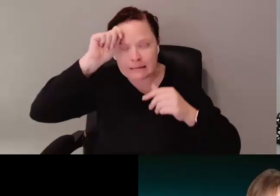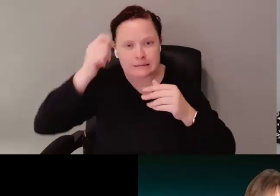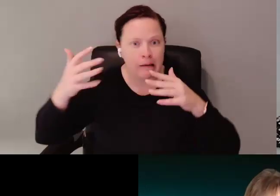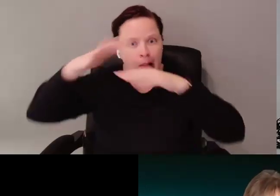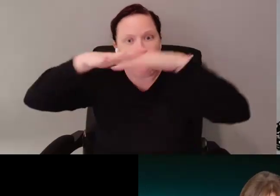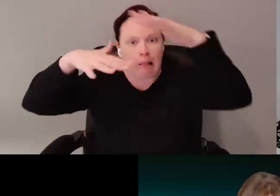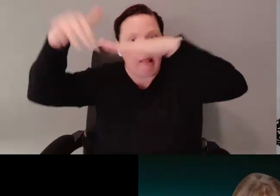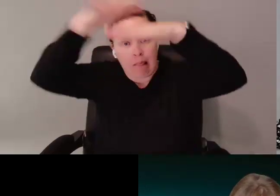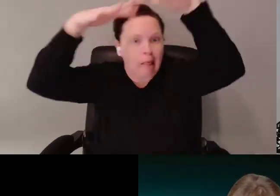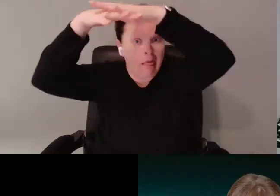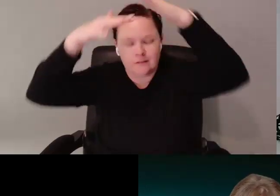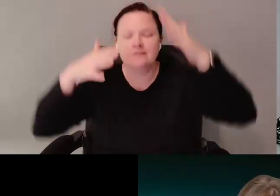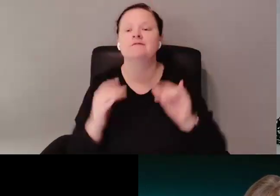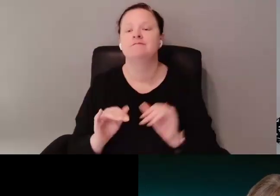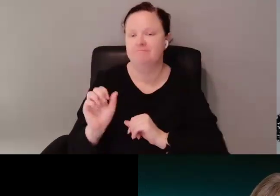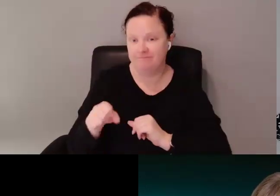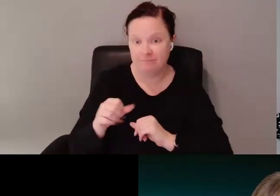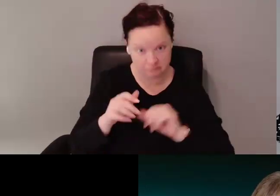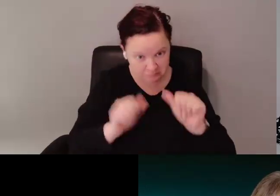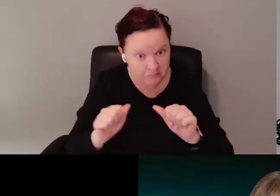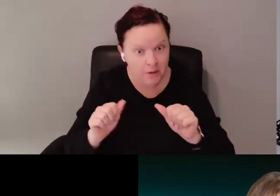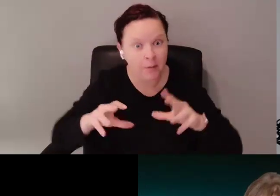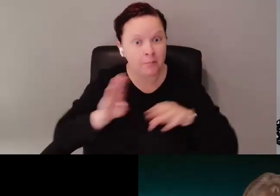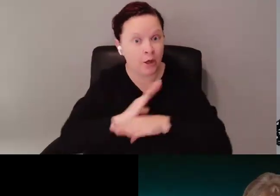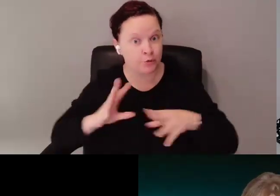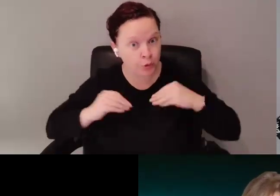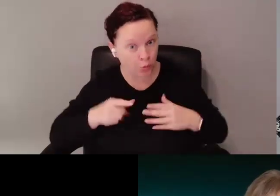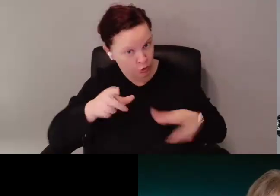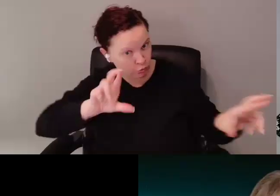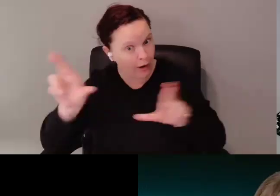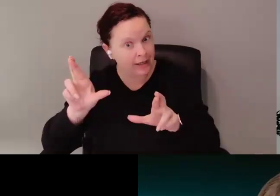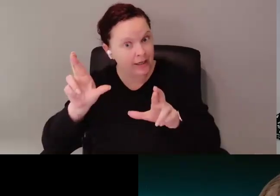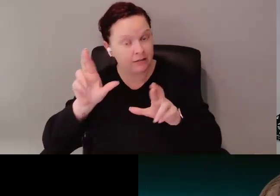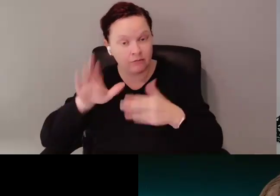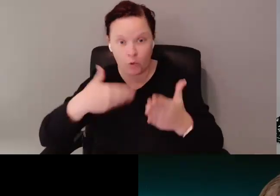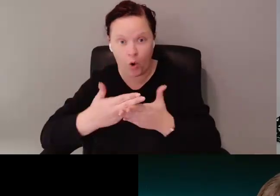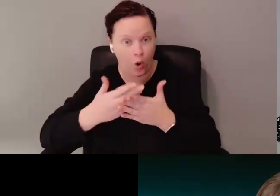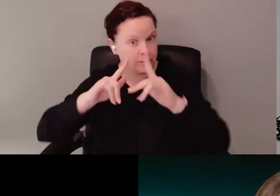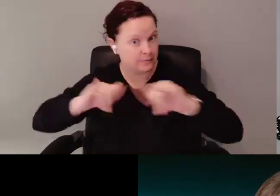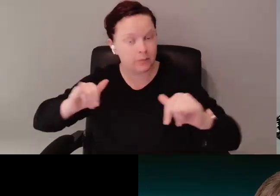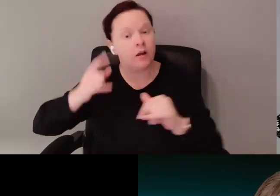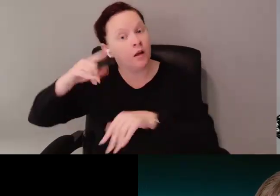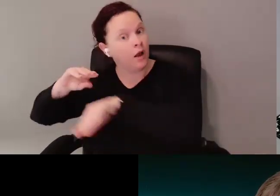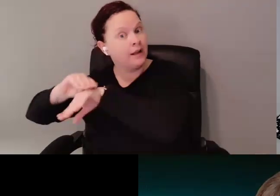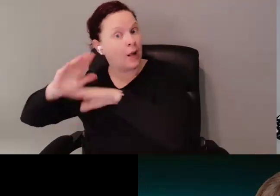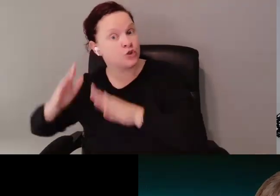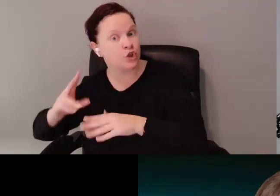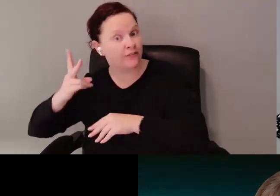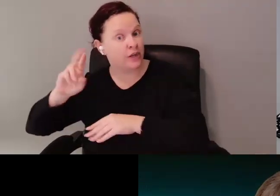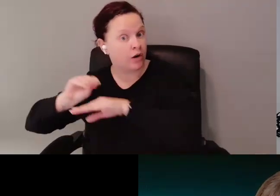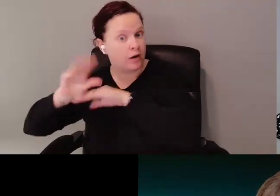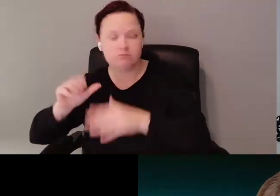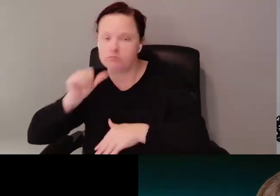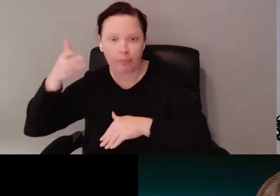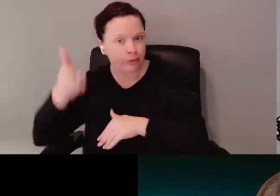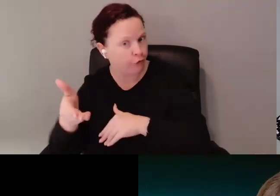as a potential entrepreneur, are you ready to wear all the hats yourself? Because your counselor's not going to be there,